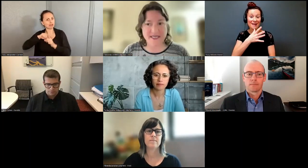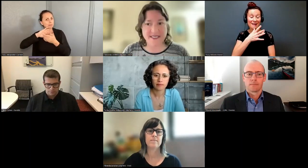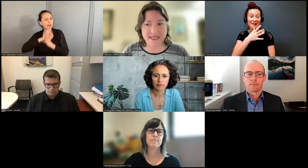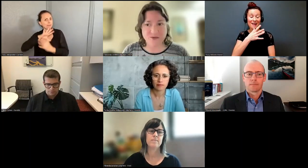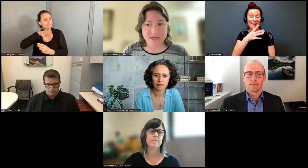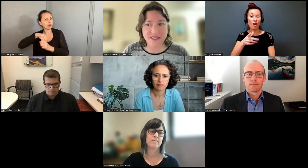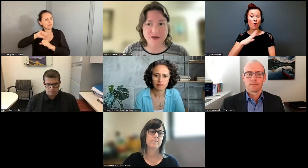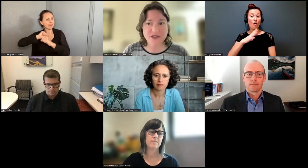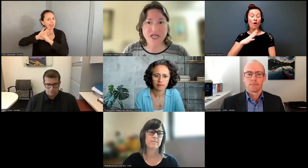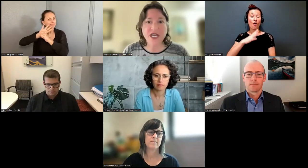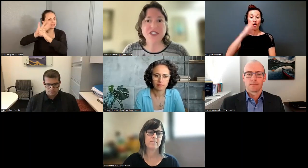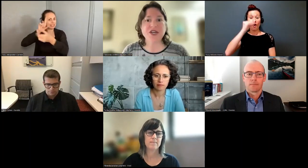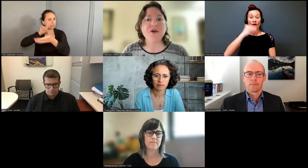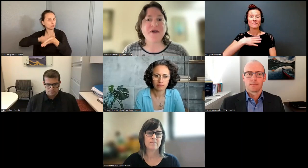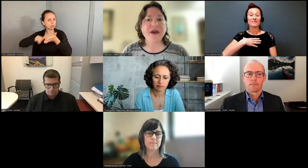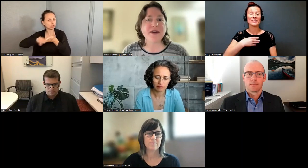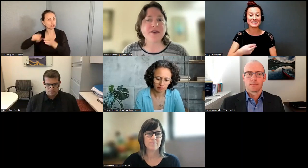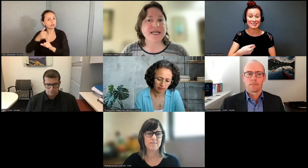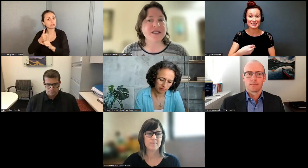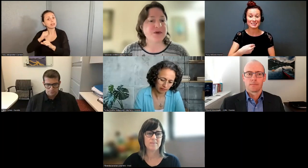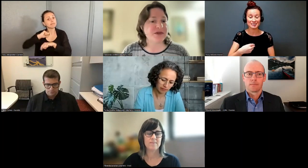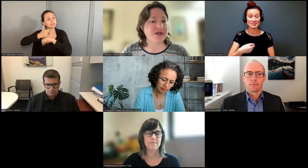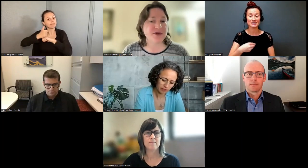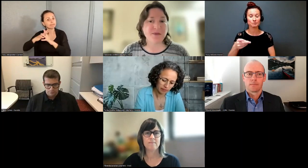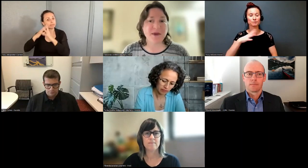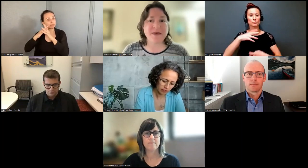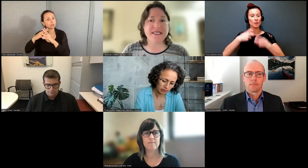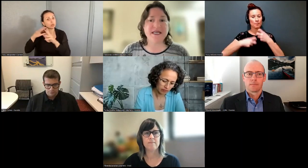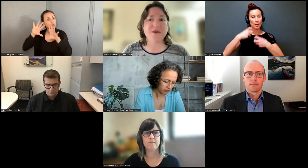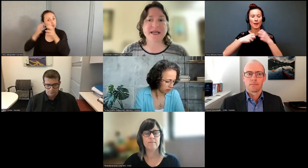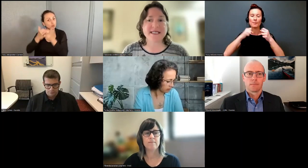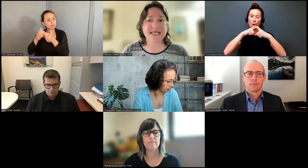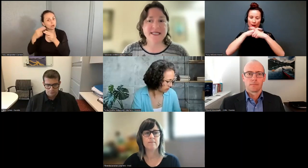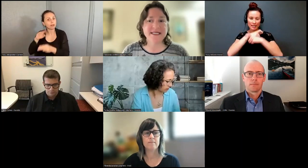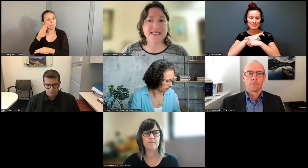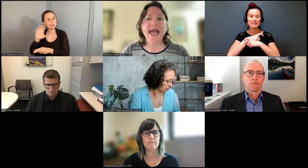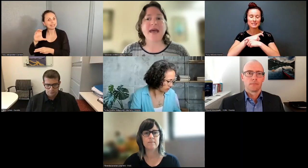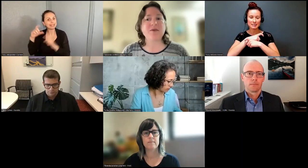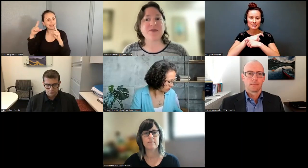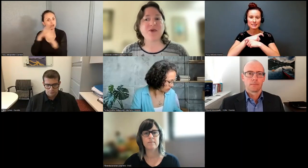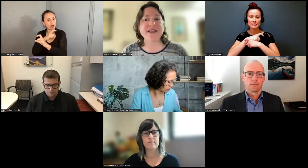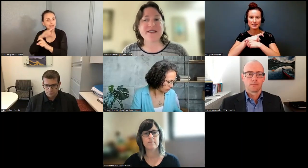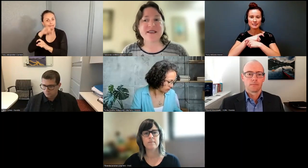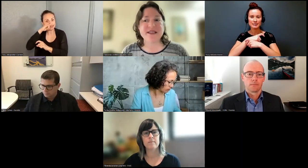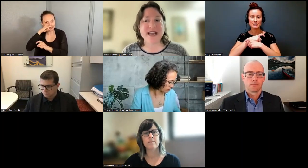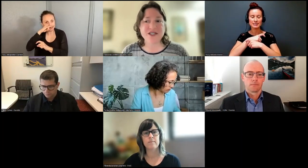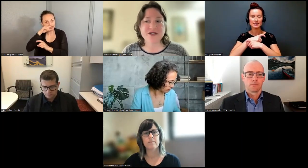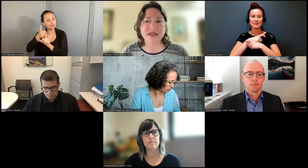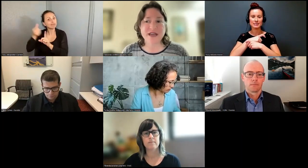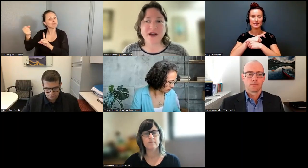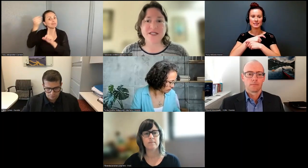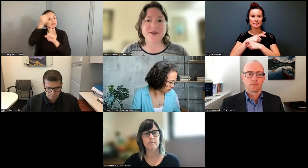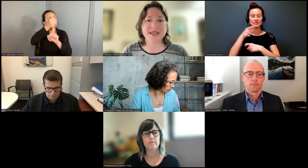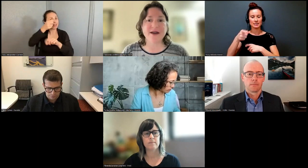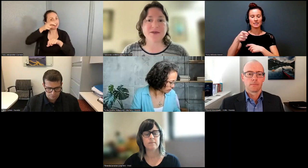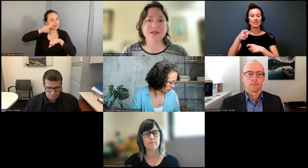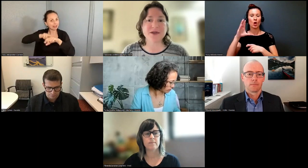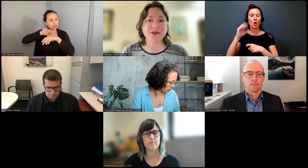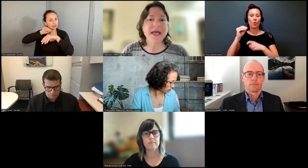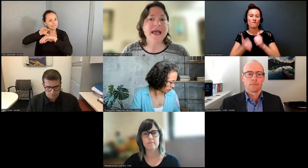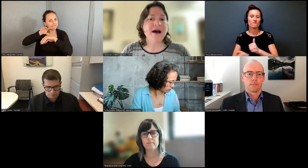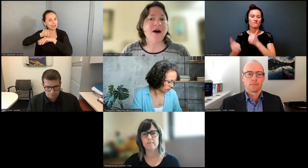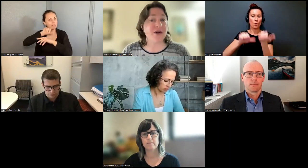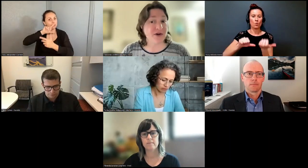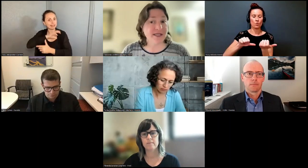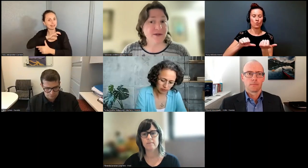in advocacy and research. She co-founded the grassroots group BC Complex Kids and was appointed to the National Advisory